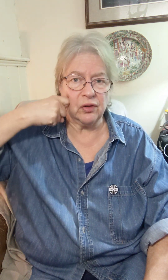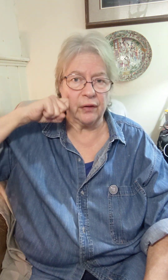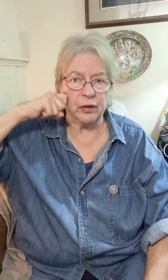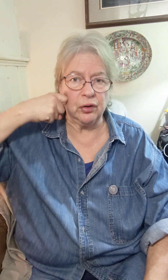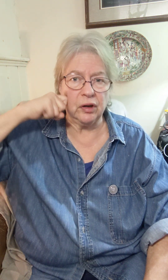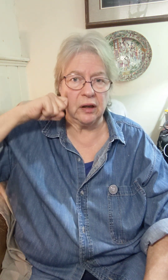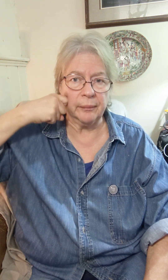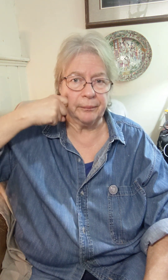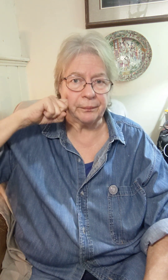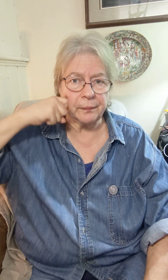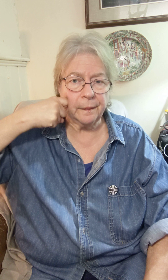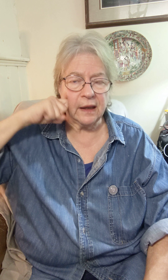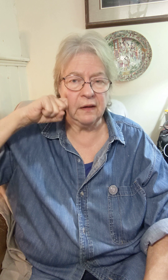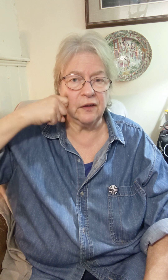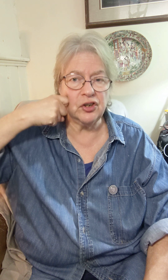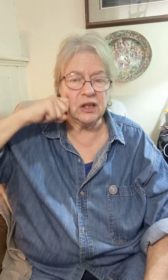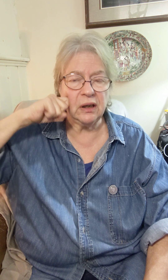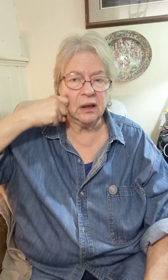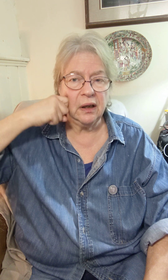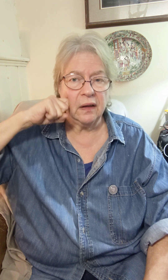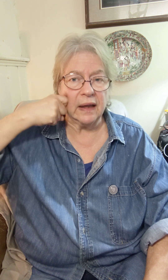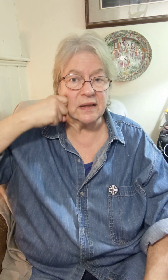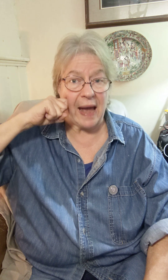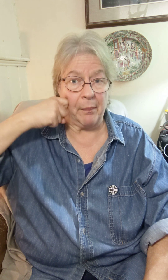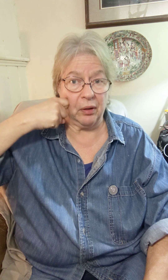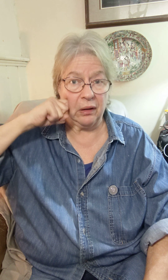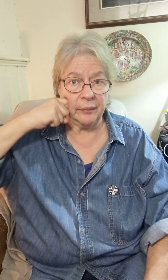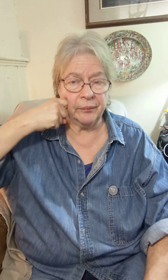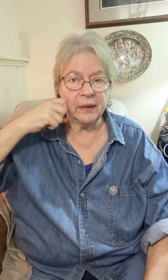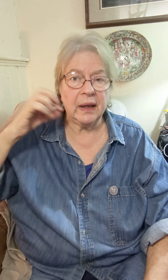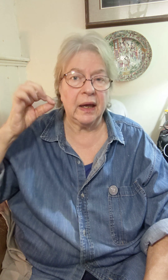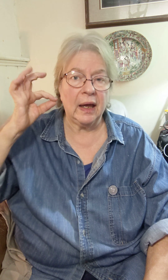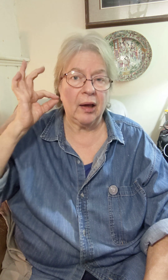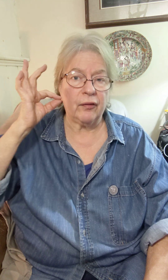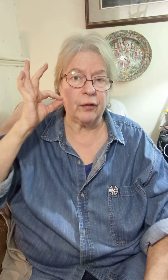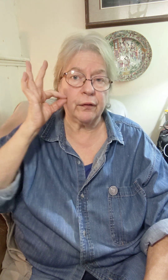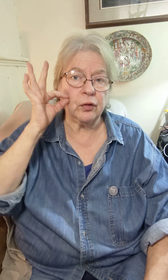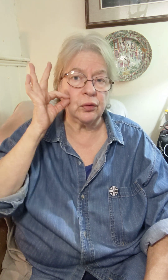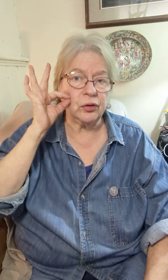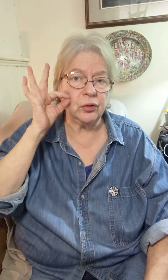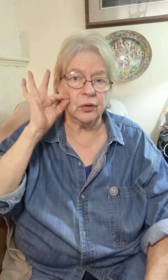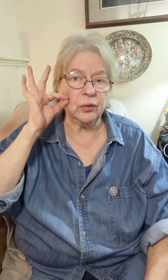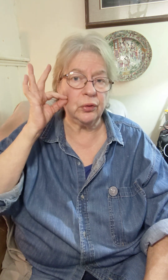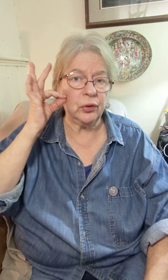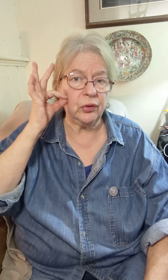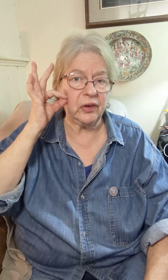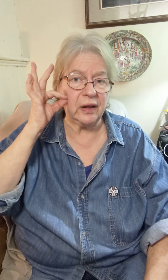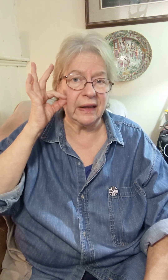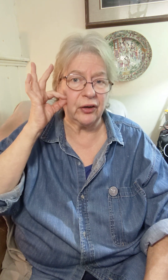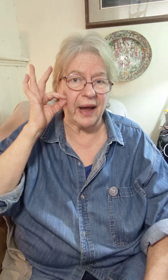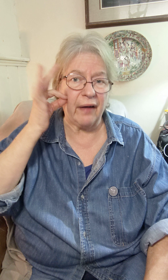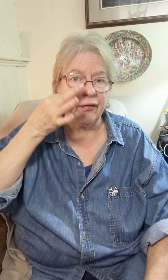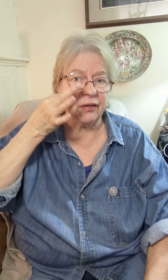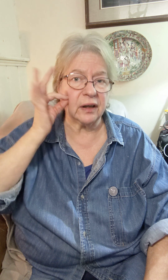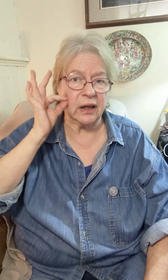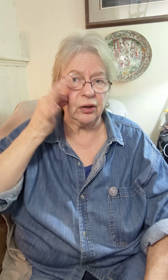yourself a noogie in the cheek. That's apple. For fruit, you use the letter F and you